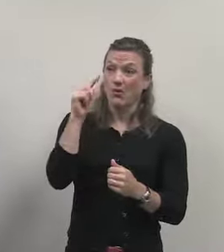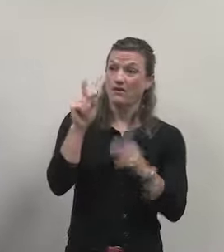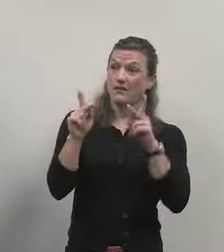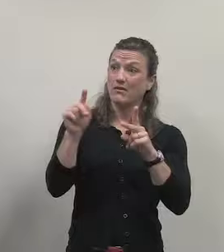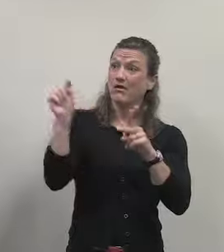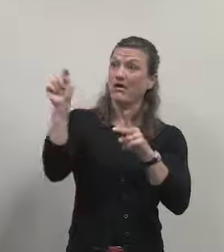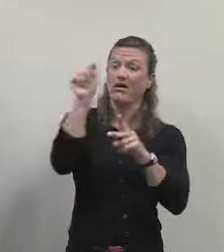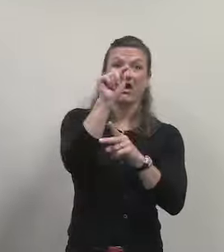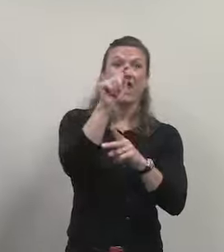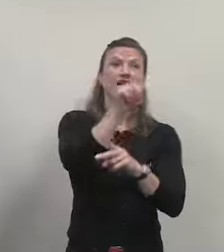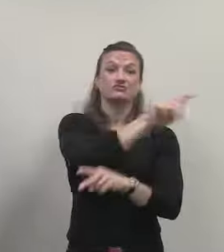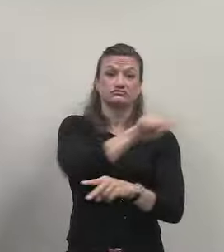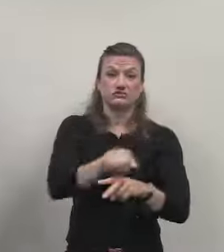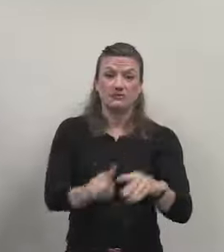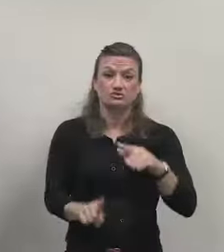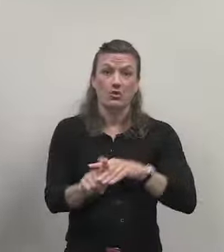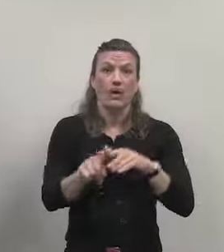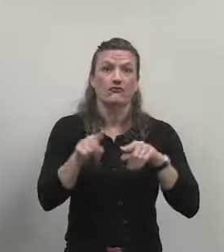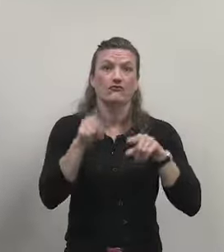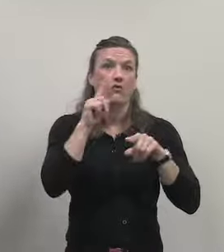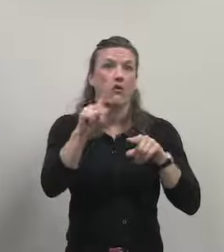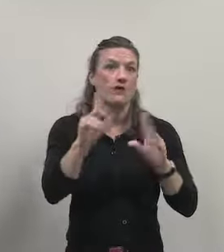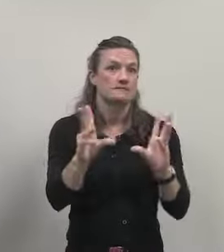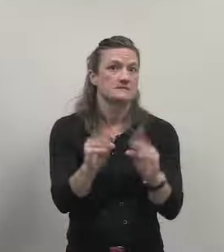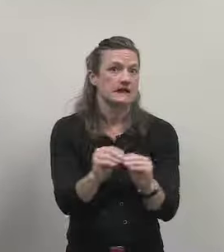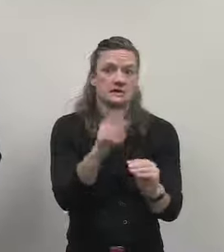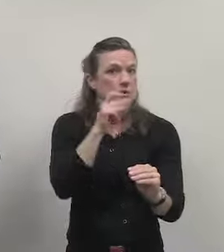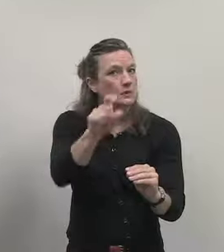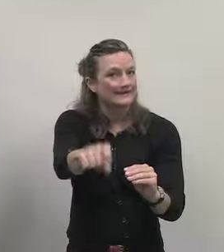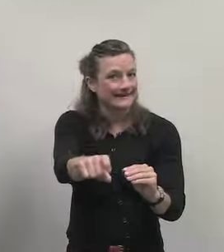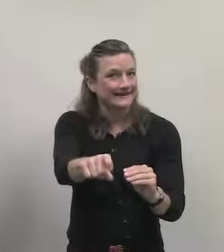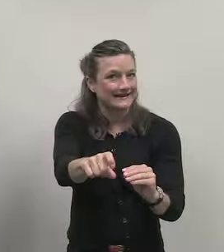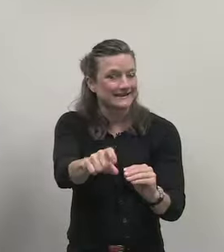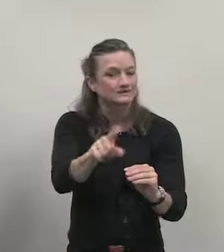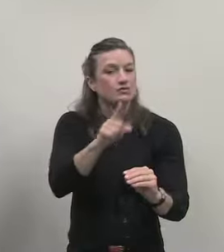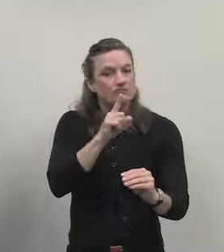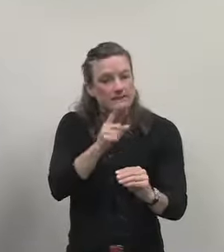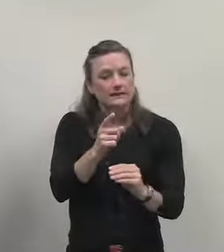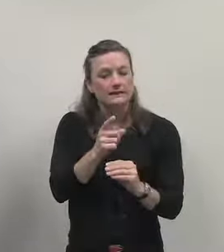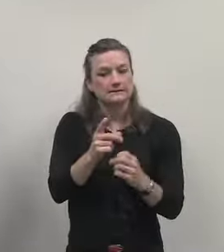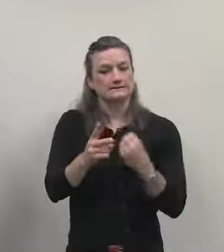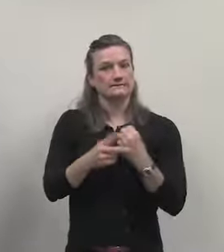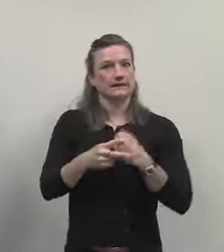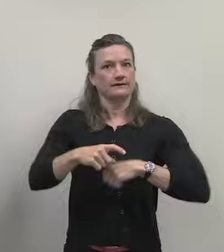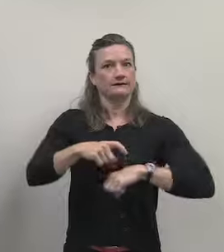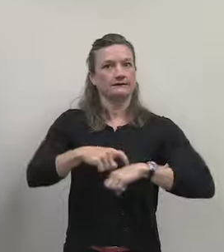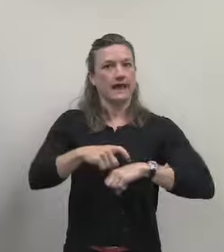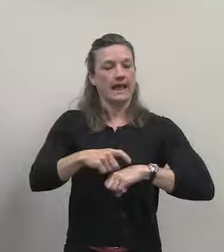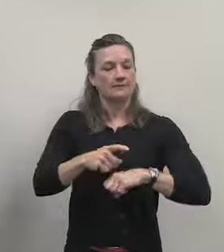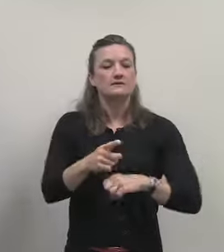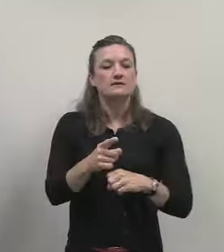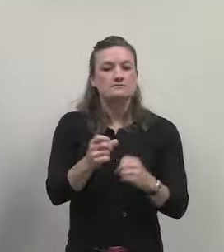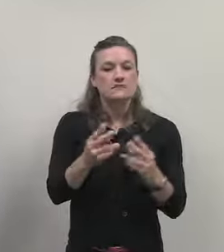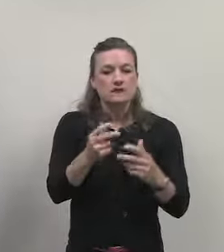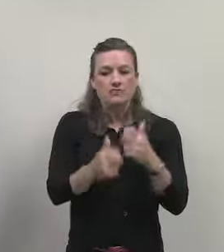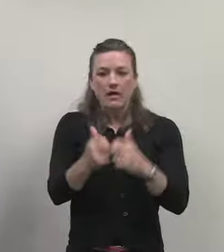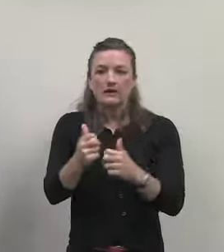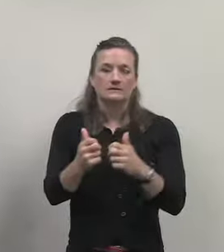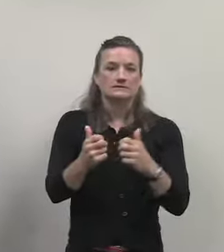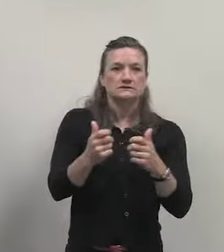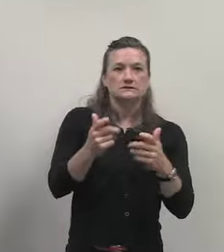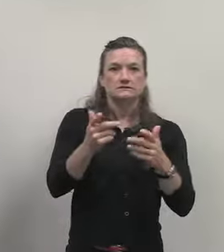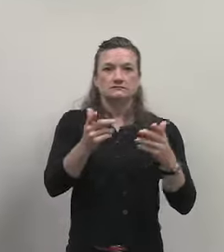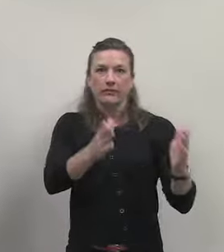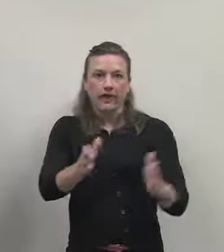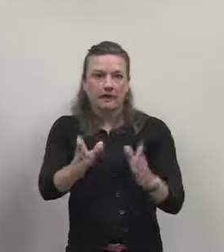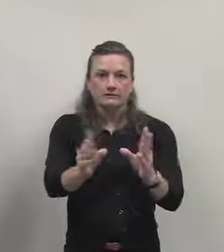for that person, that agency, to need to be at the IEP team meeting. And that seems to solve a lot of issues in terms of